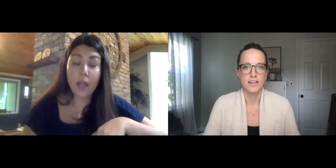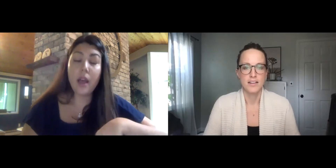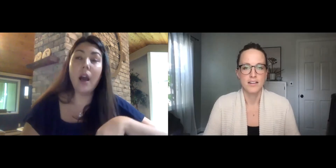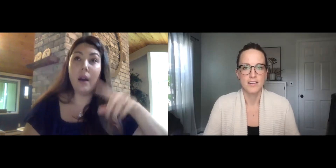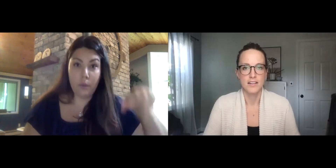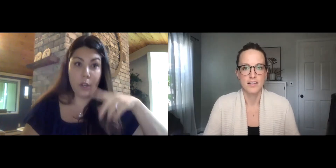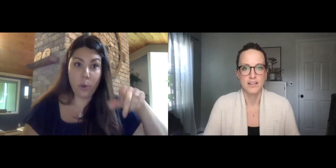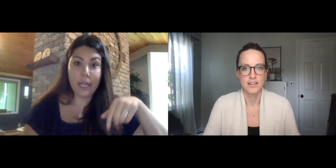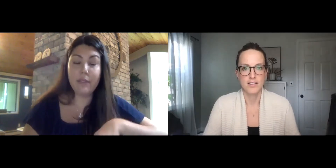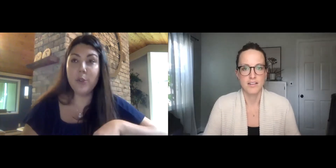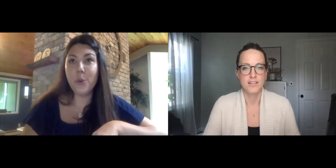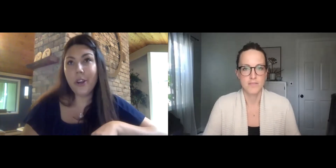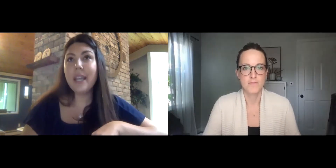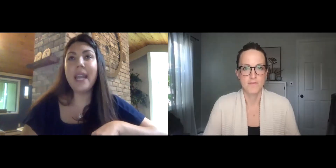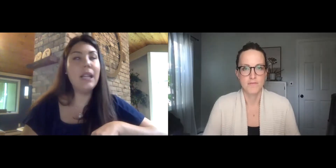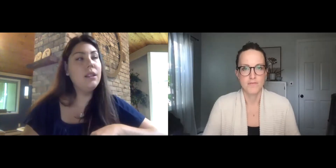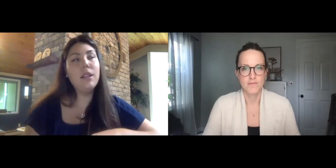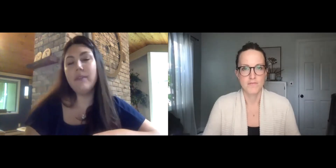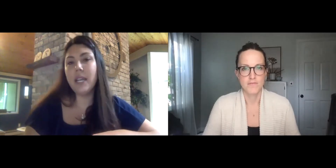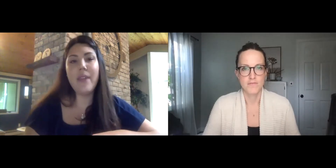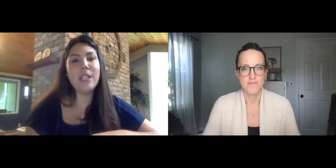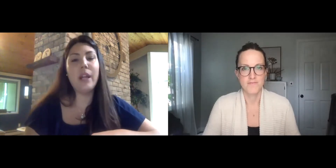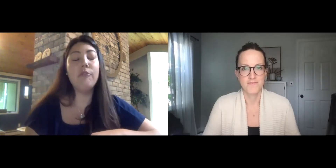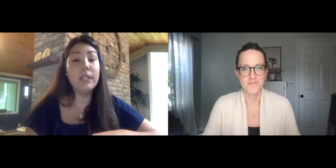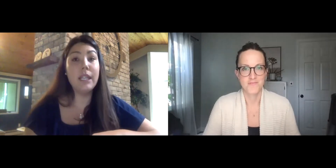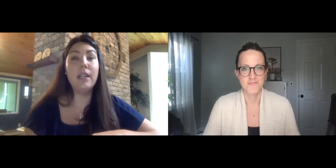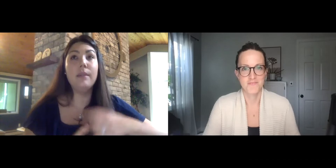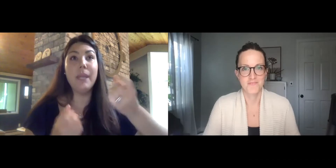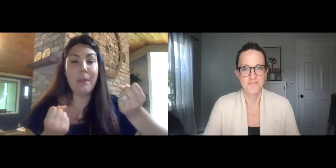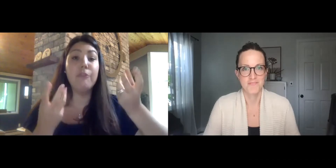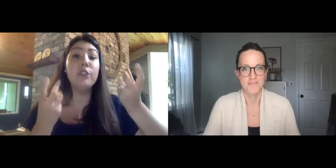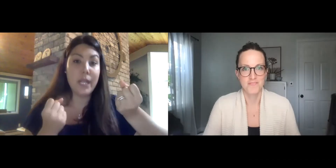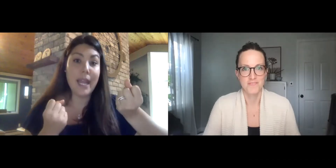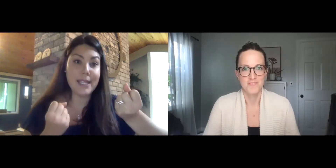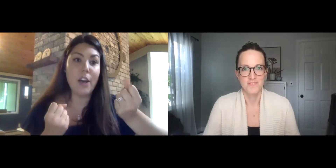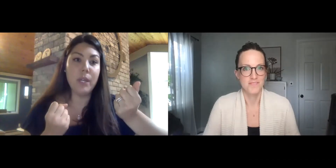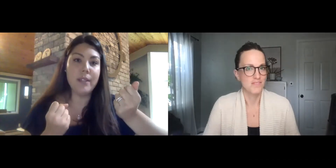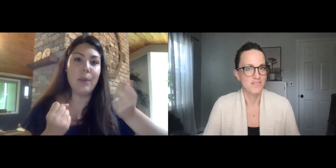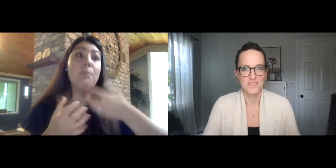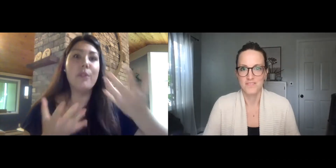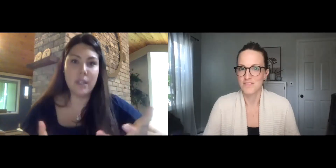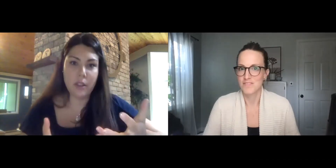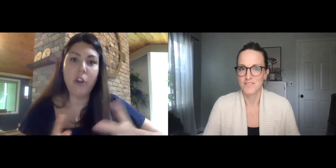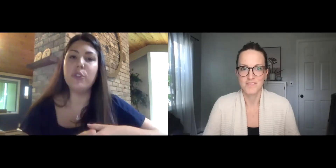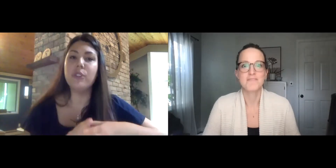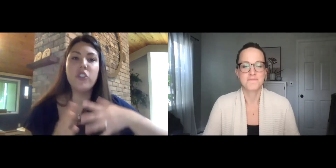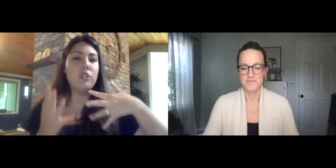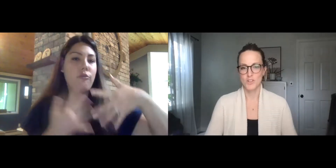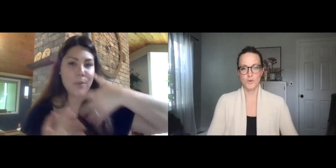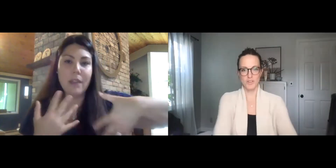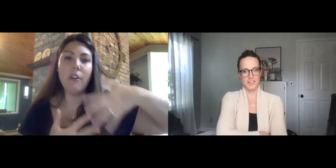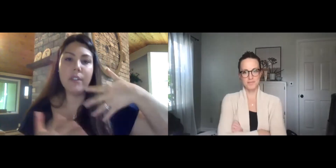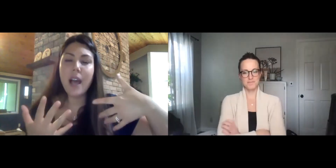school near where I live in New York, and I loved it. And that's when I really became fluent in ASL because I was immersed in the culture and